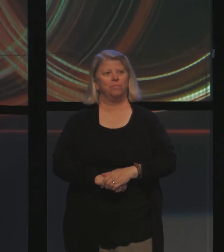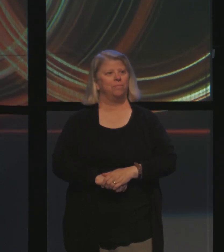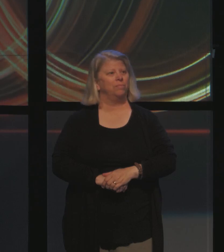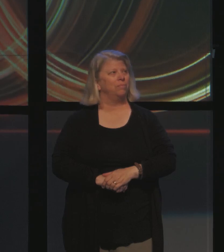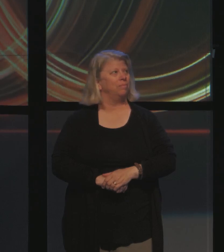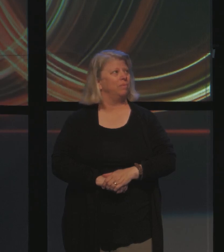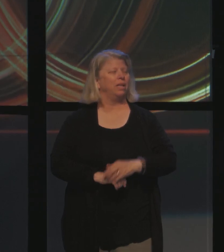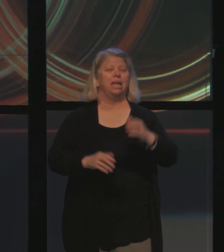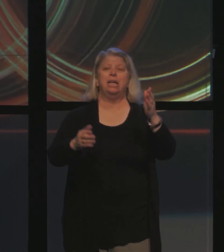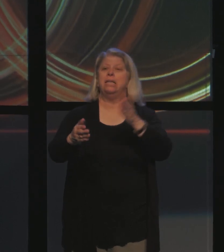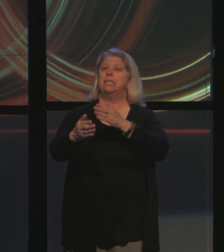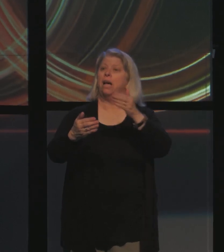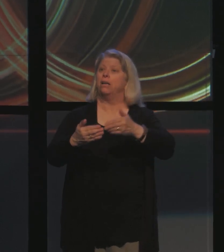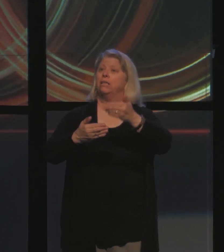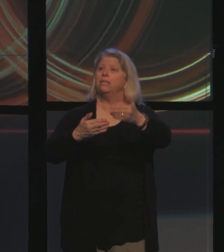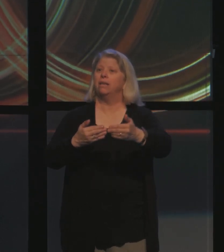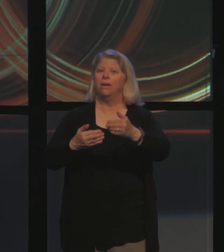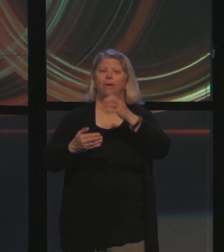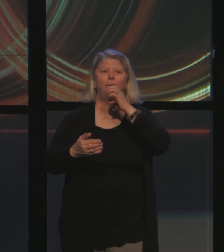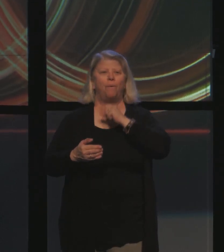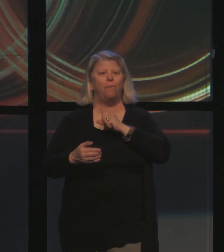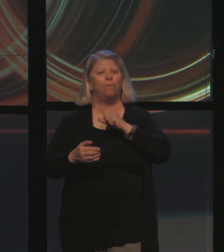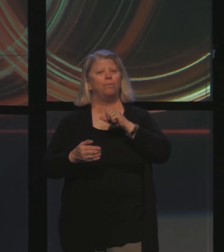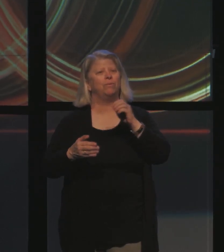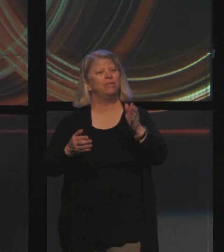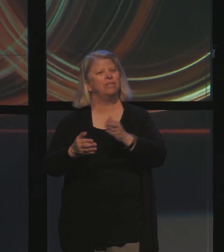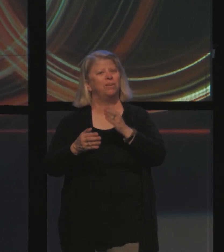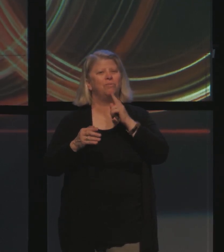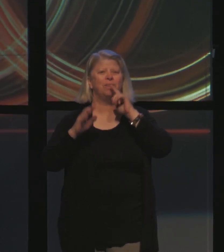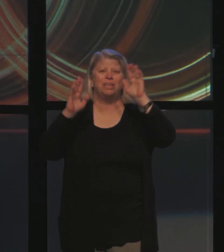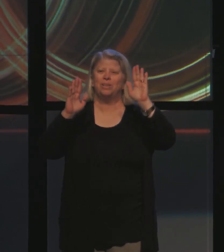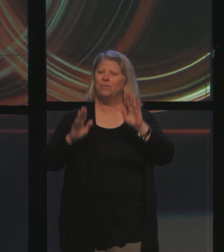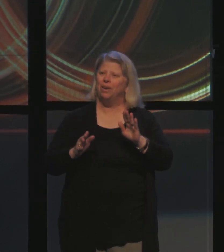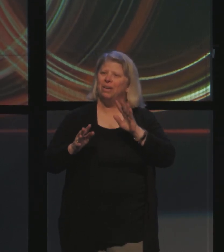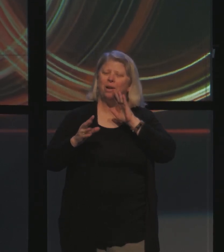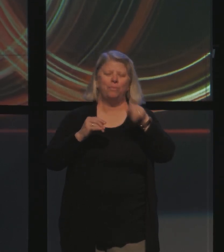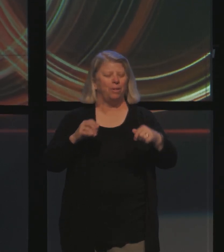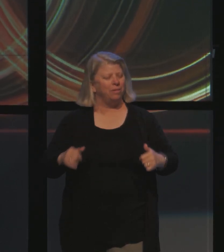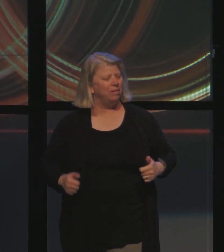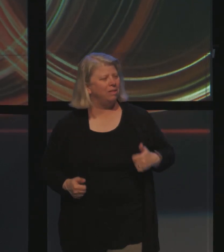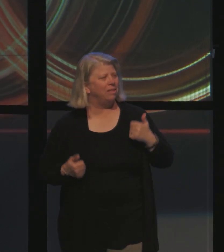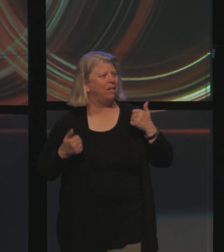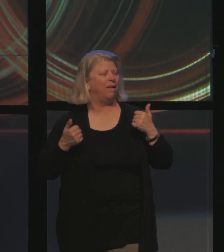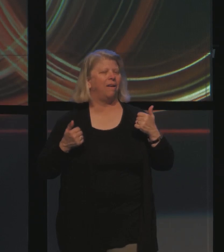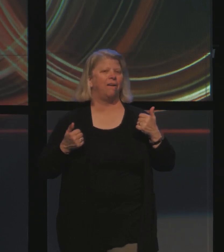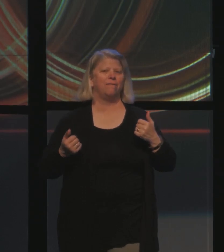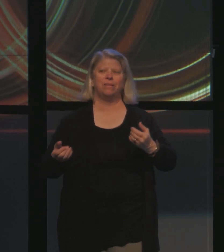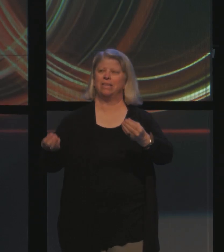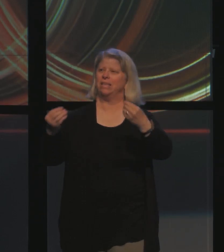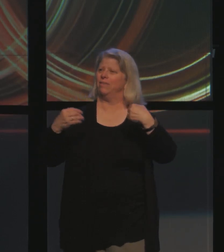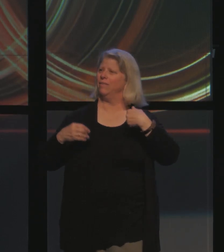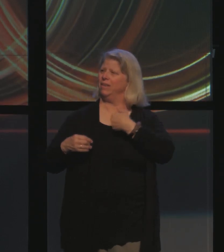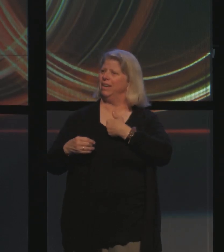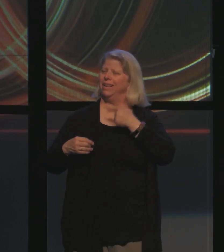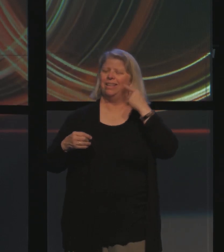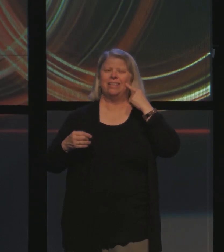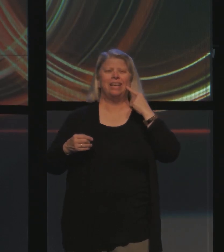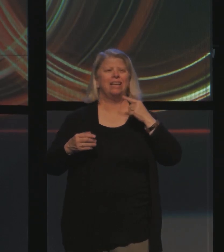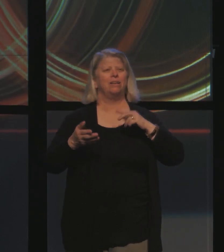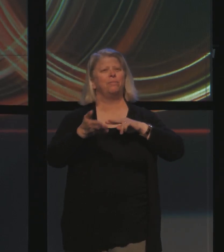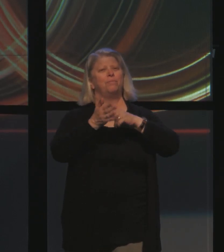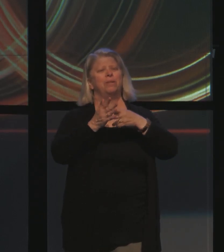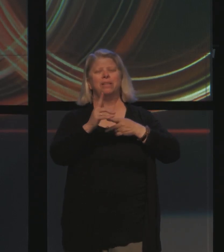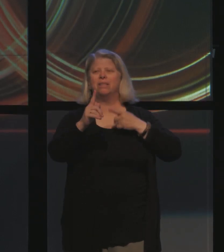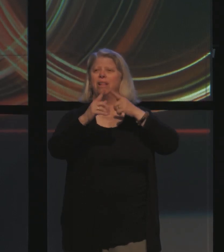You know, this song that we're going to sing is an older song, and it's really great because it speaks to life that is given to us. I think it speaks to a